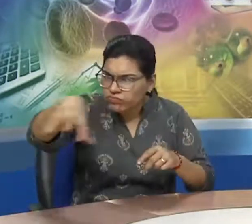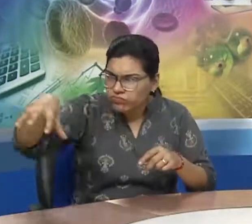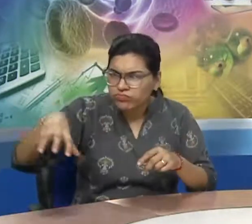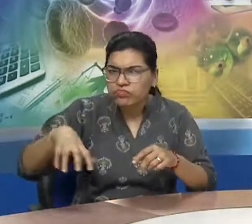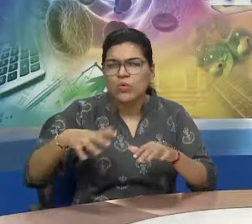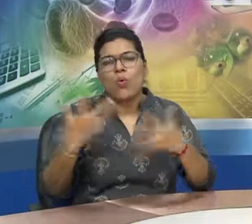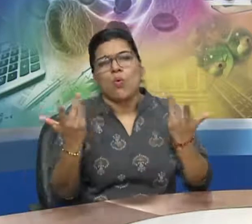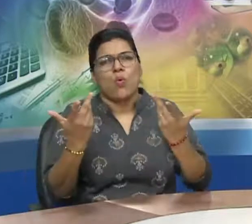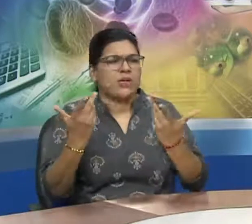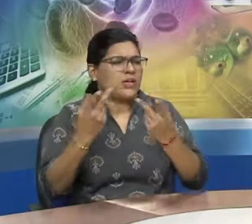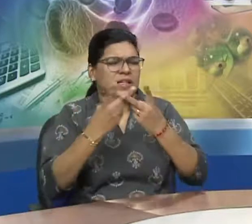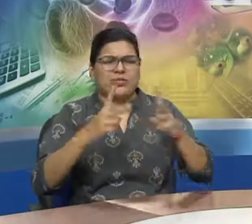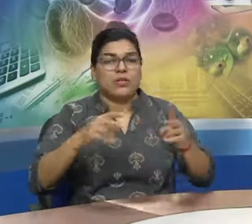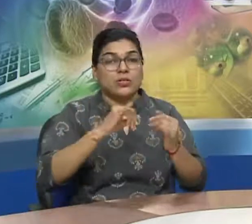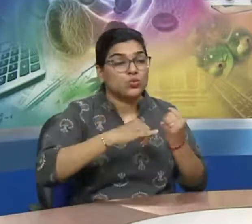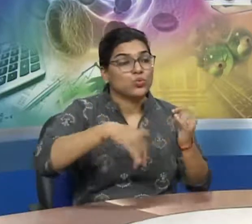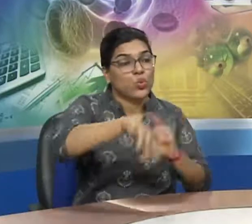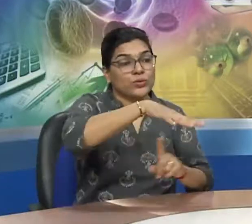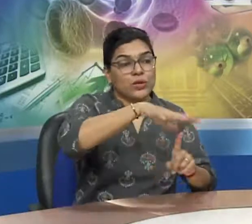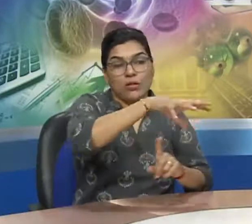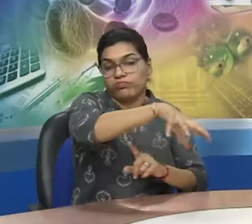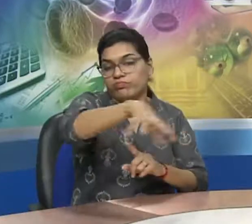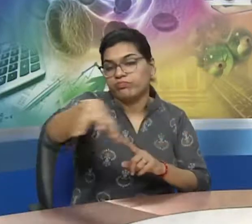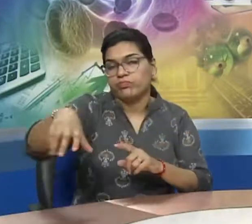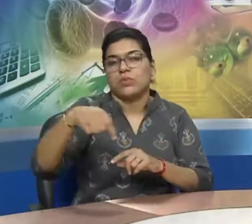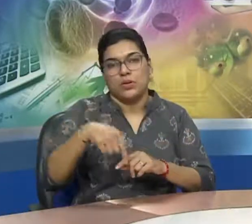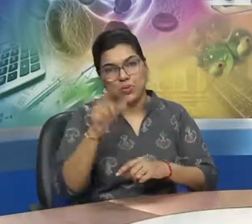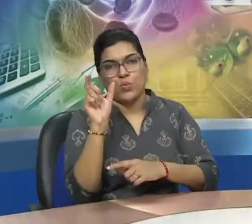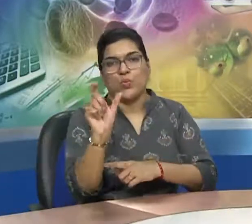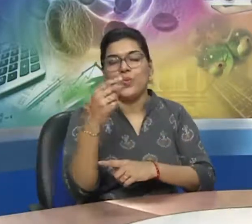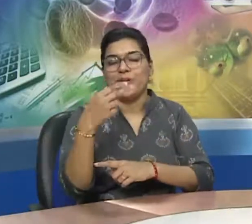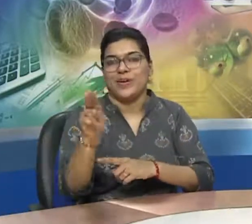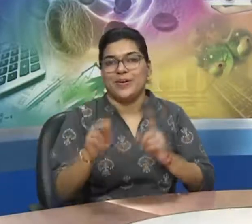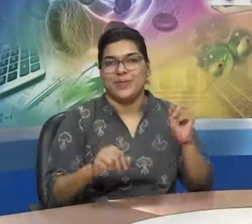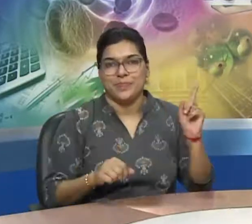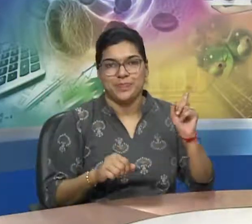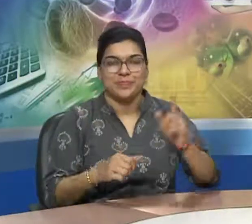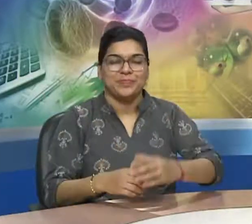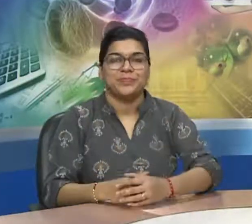There are various places where people socialize, meet with each other.